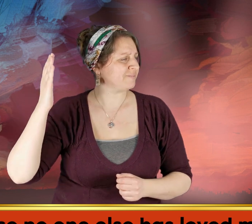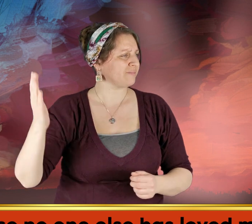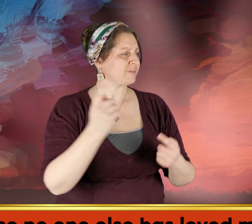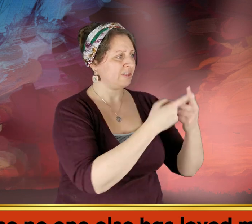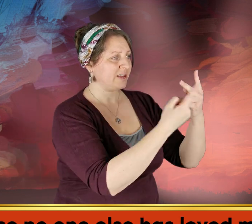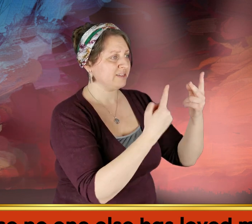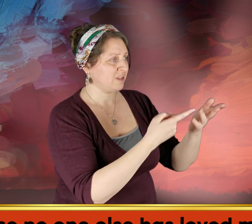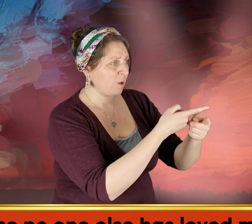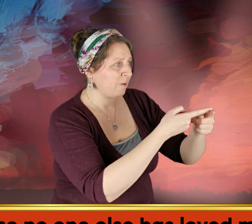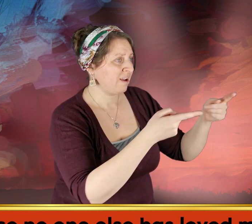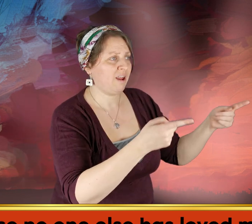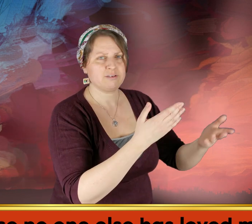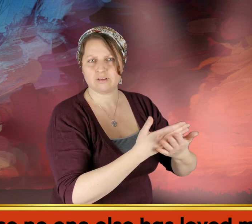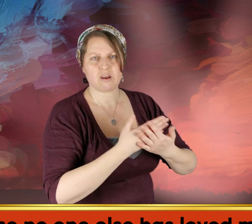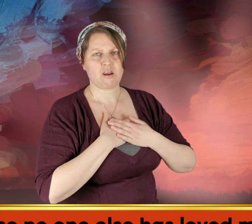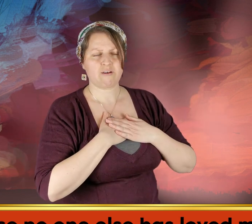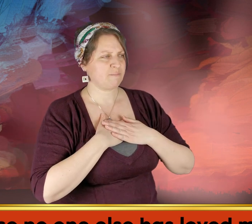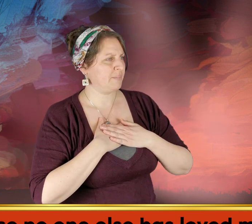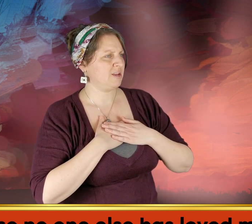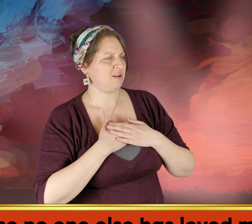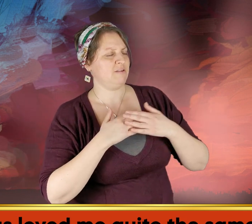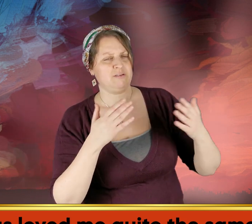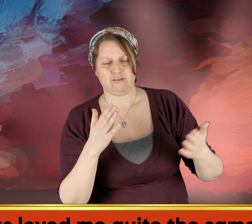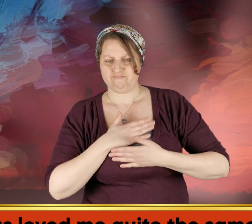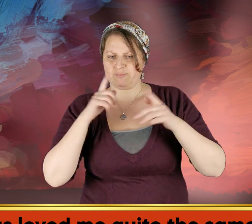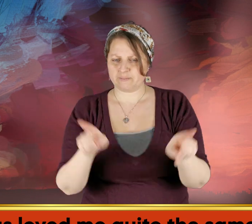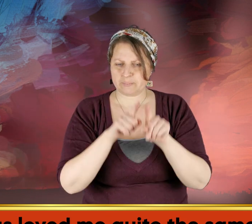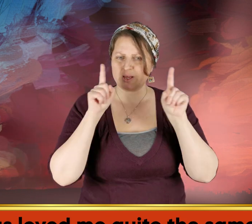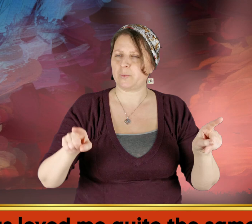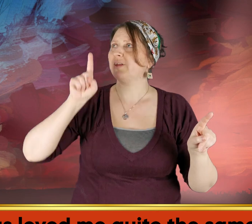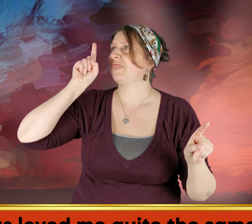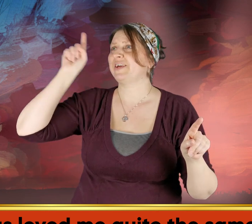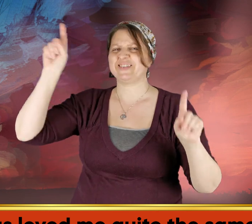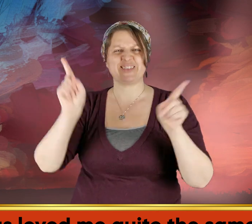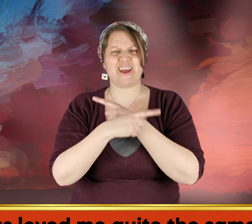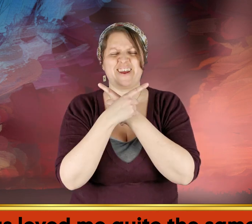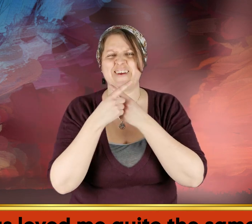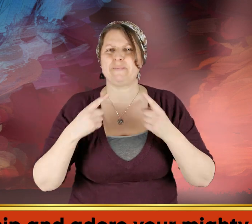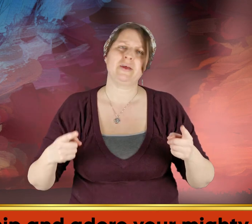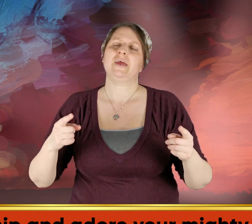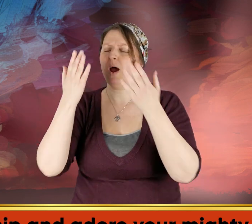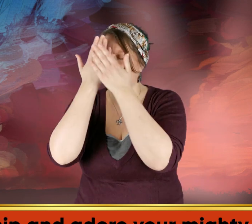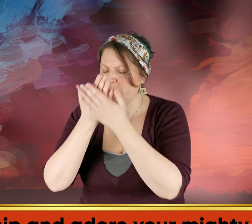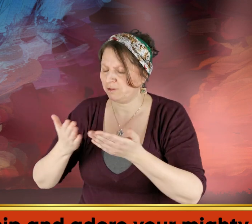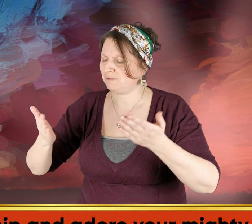Cause no one else has loved me has loved me quite the same I worship